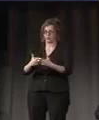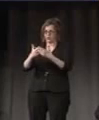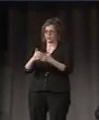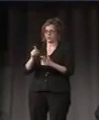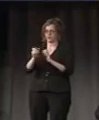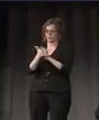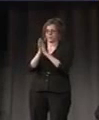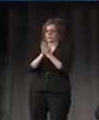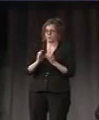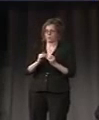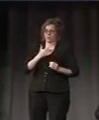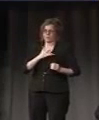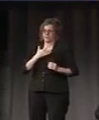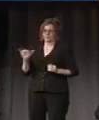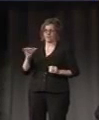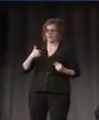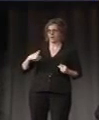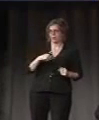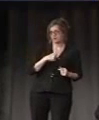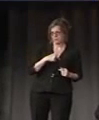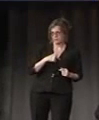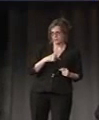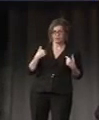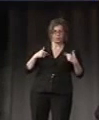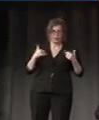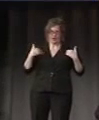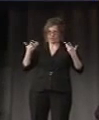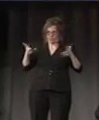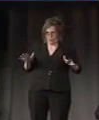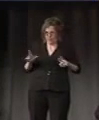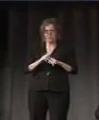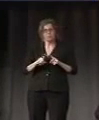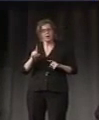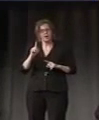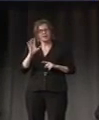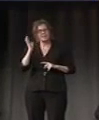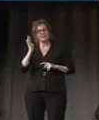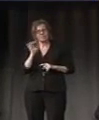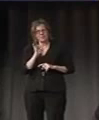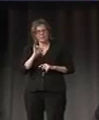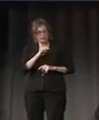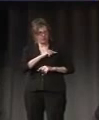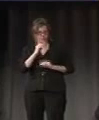already sensitive to. But it seems like Professor Latour would be asking